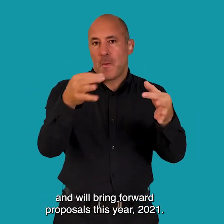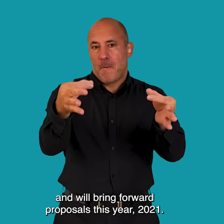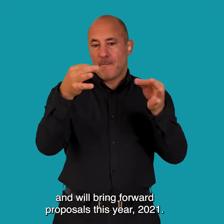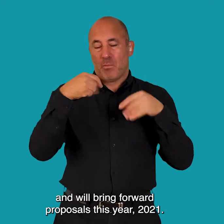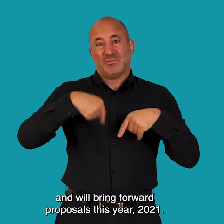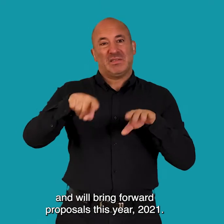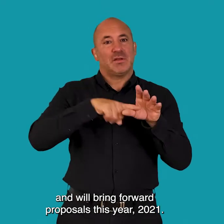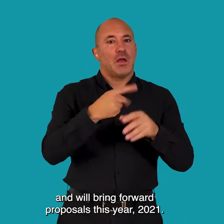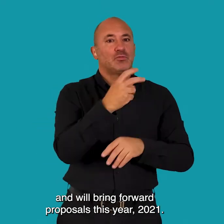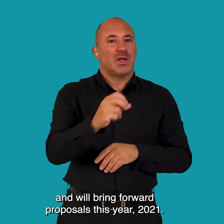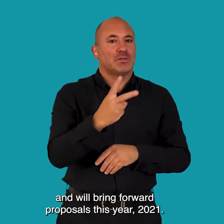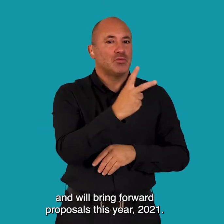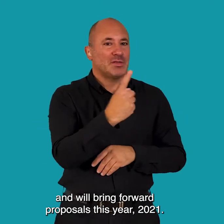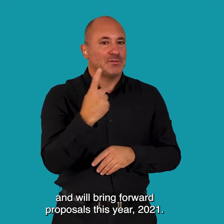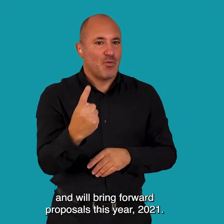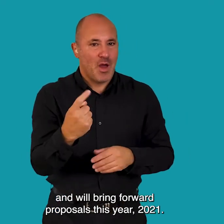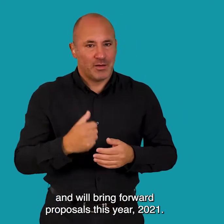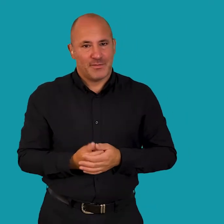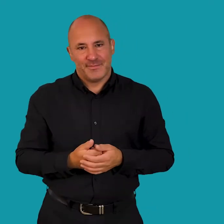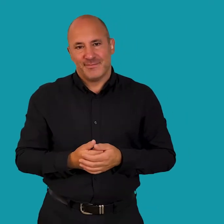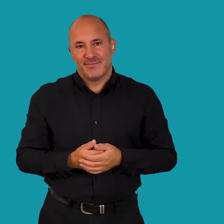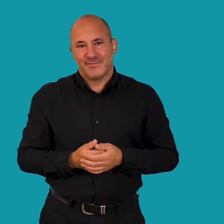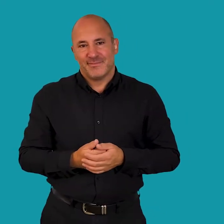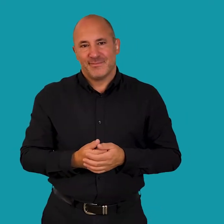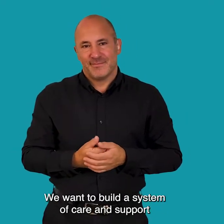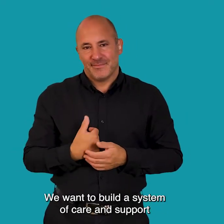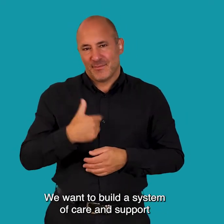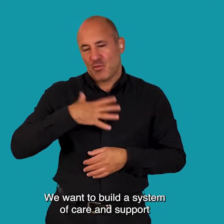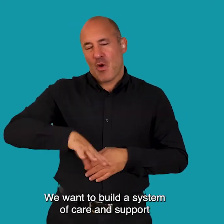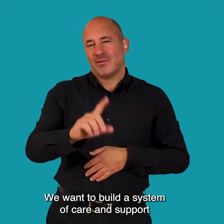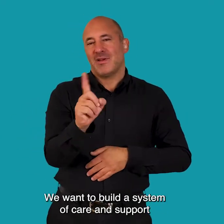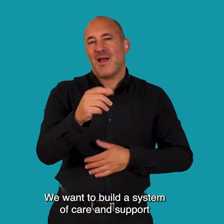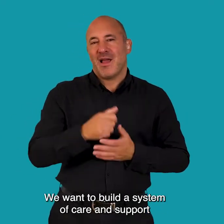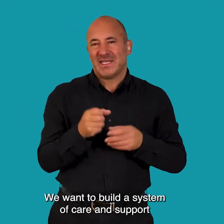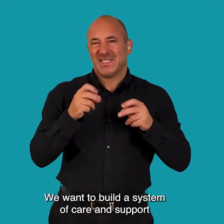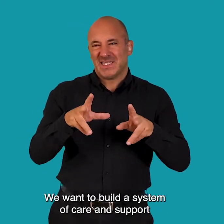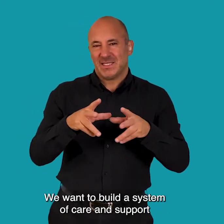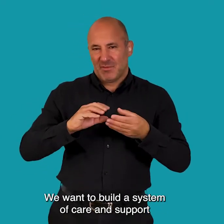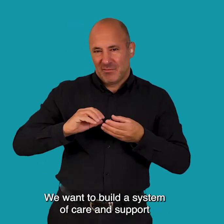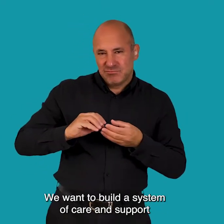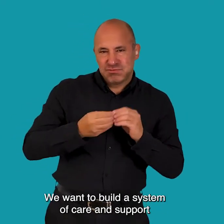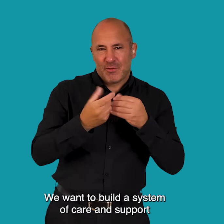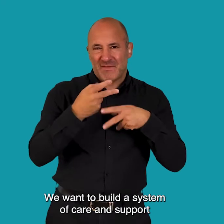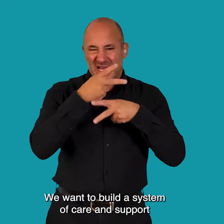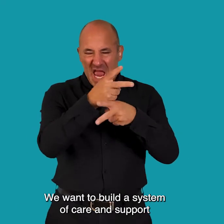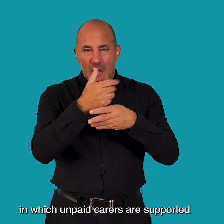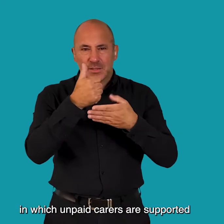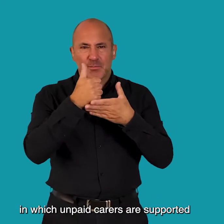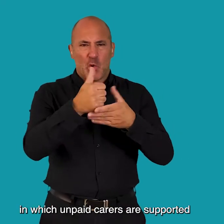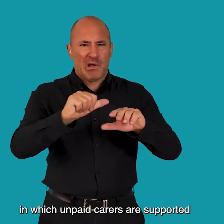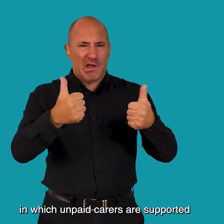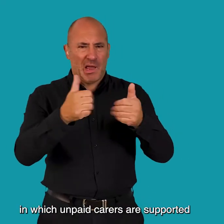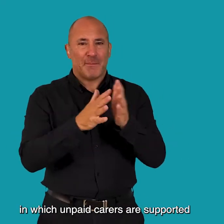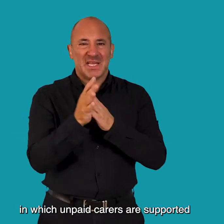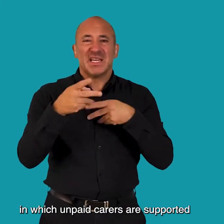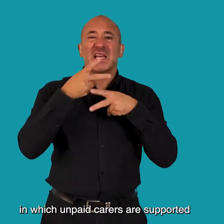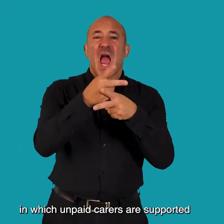year, 2021. We want to build a system of care and support in which unpaid carers